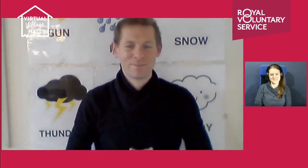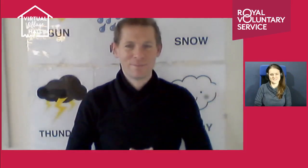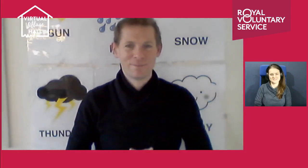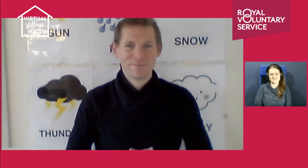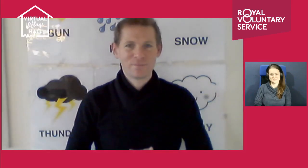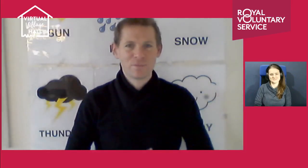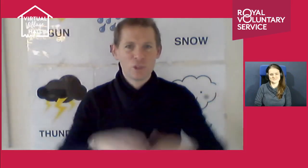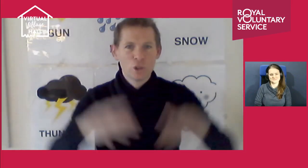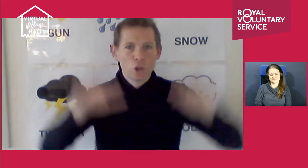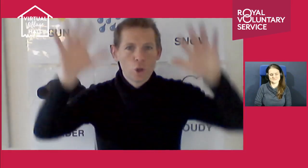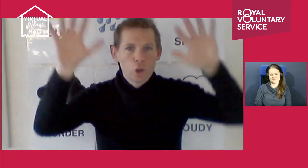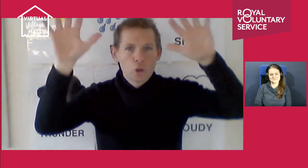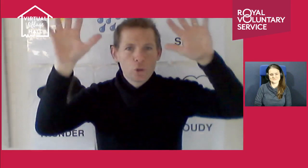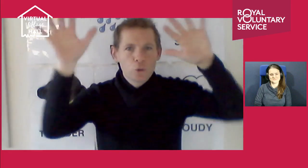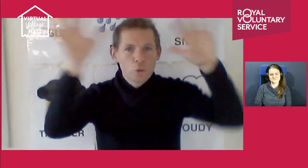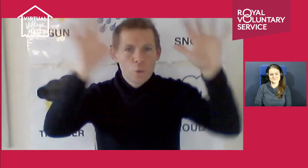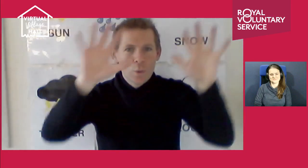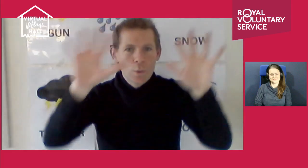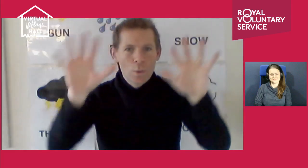Rain.